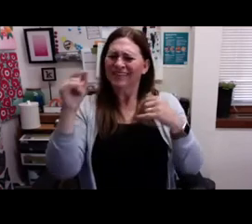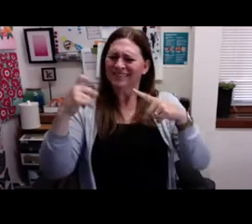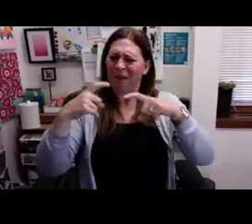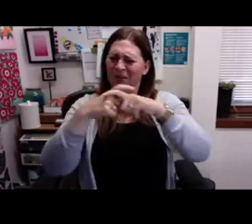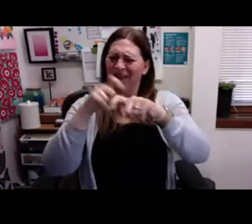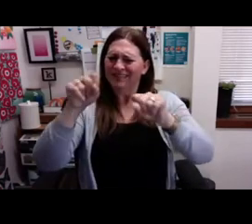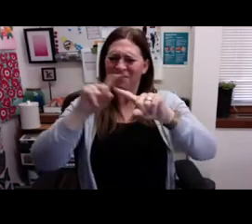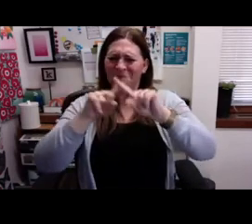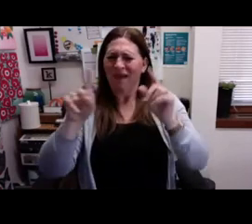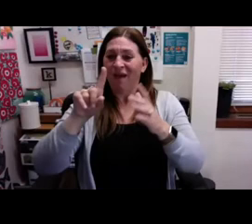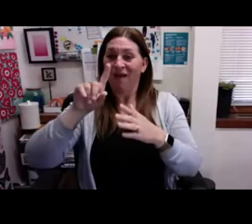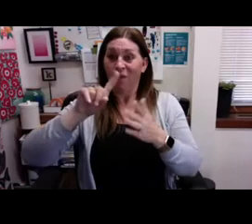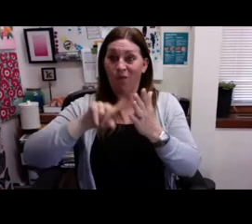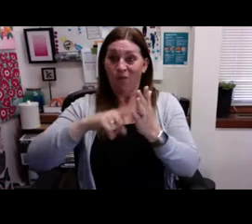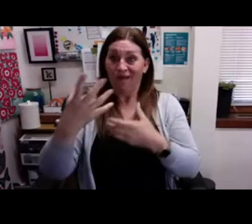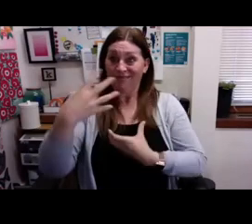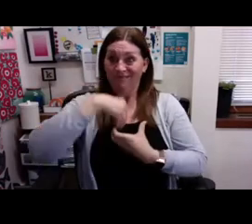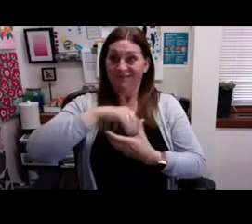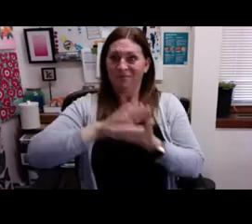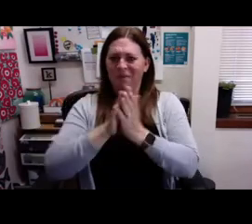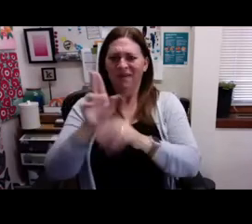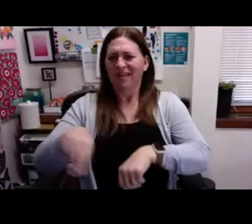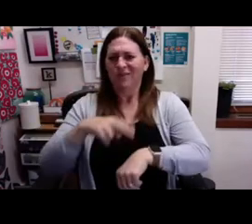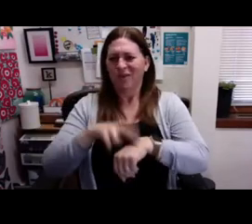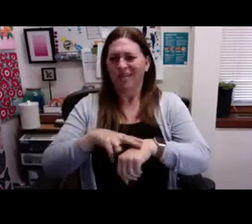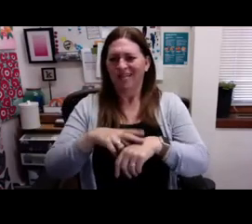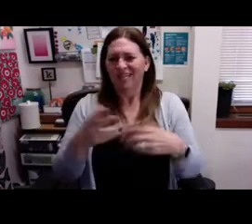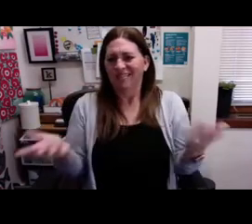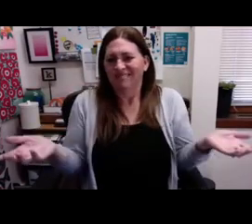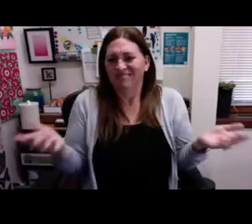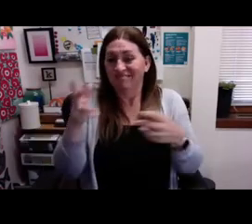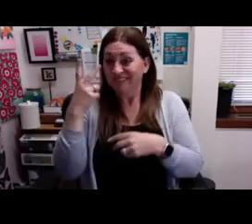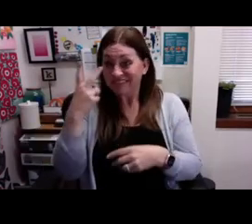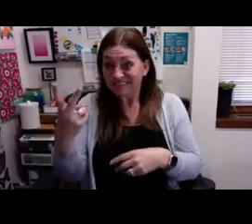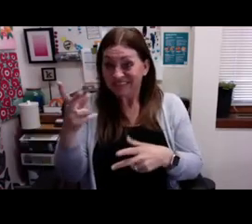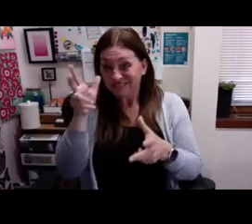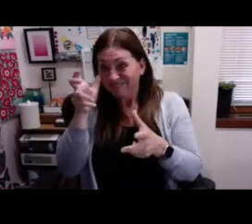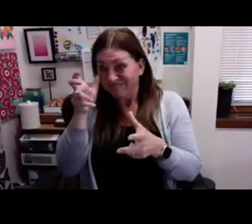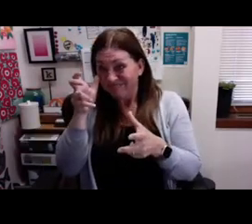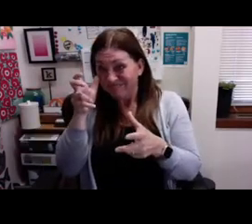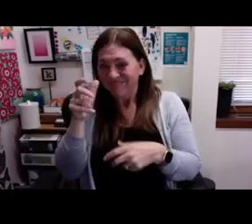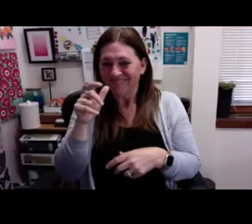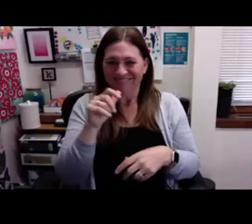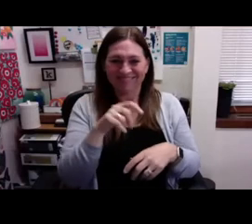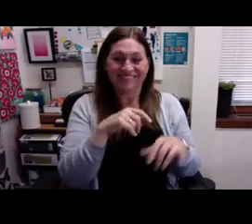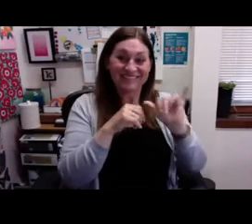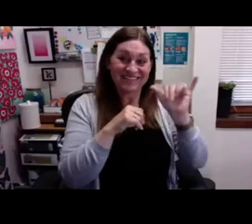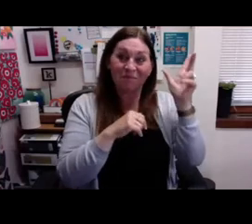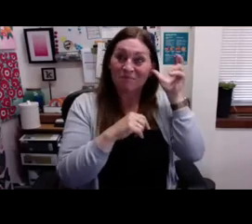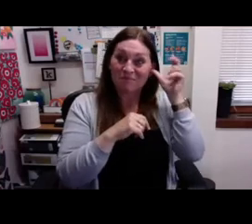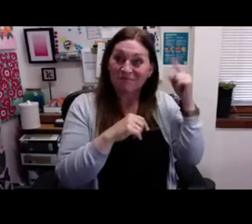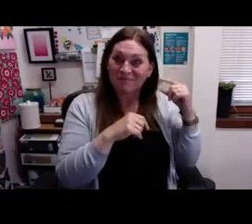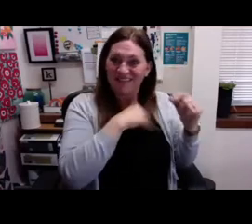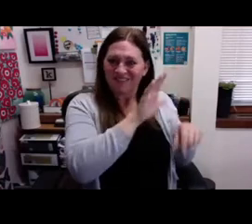So it is complex, but once you internalize that, it becomes very natural and